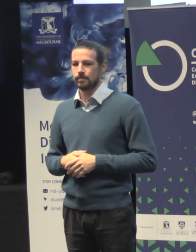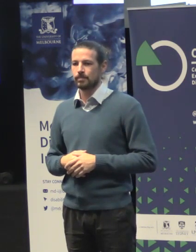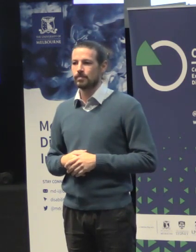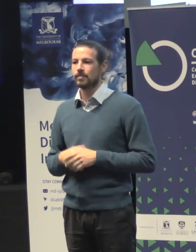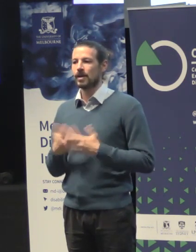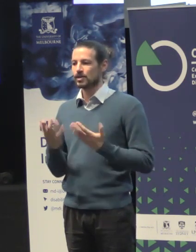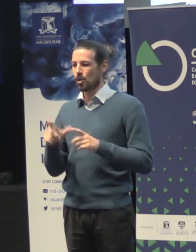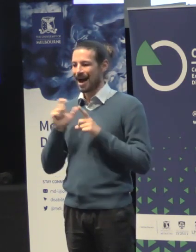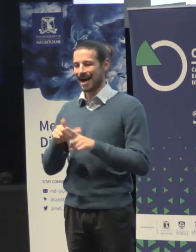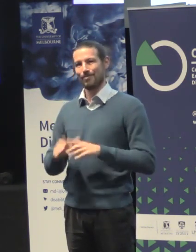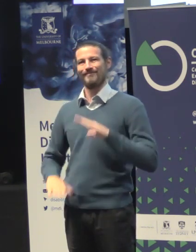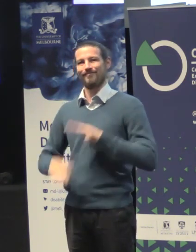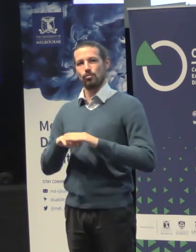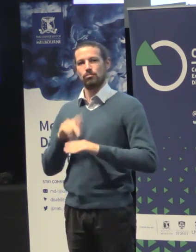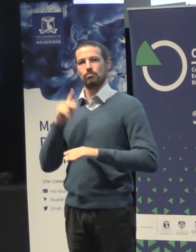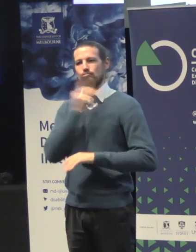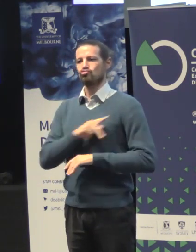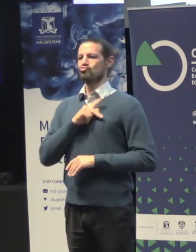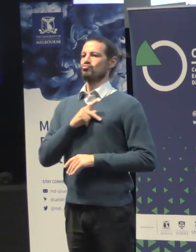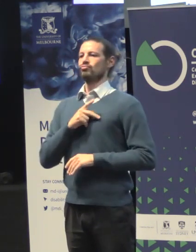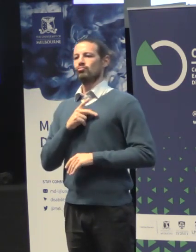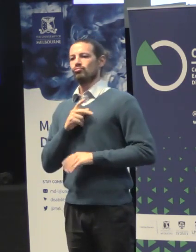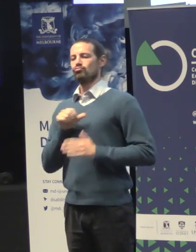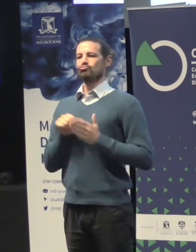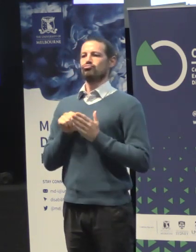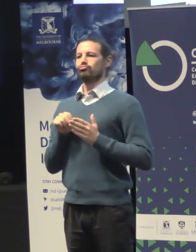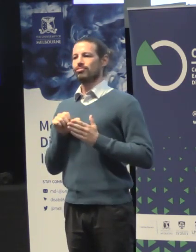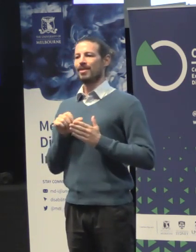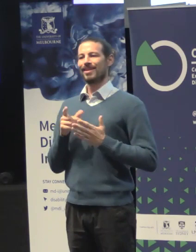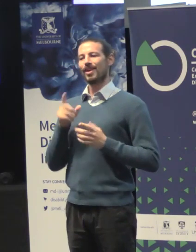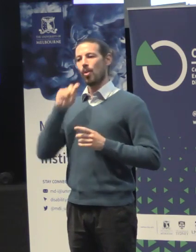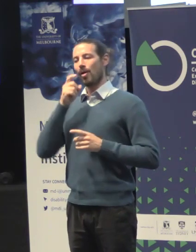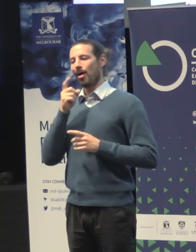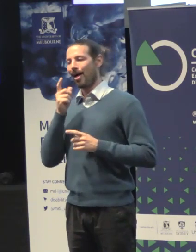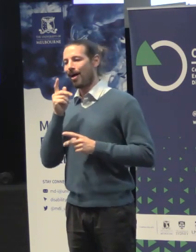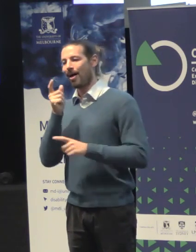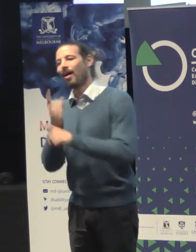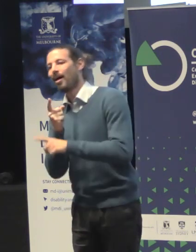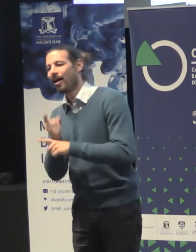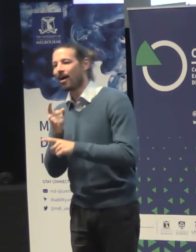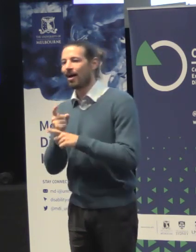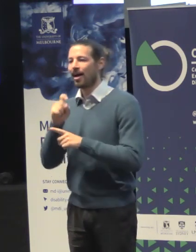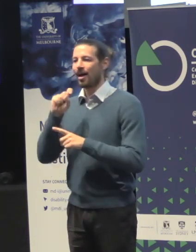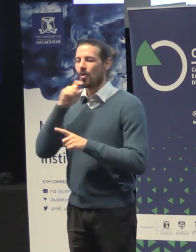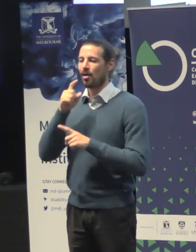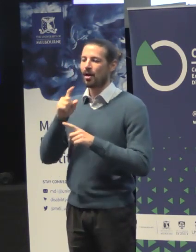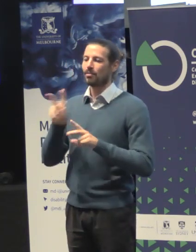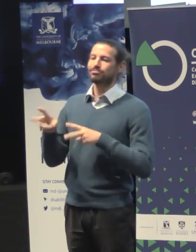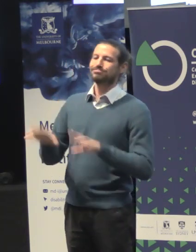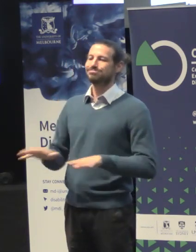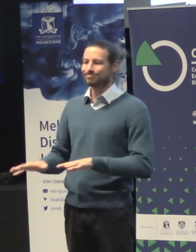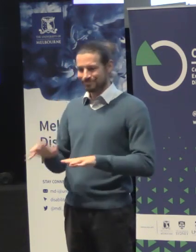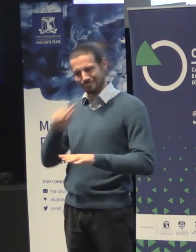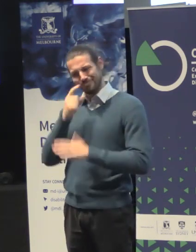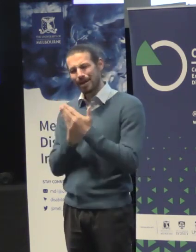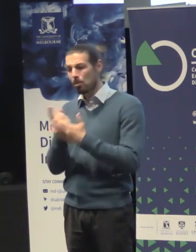be completely professional about that. You know, you're going to end up chatting. You're going to end up becoming informal, becoming friends.